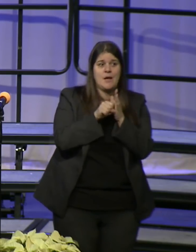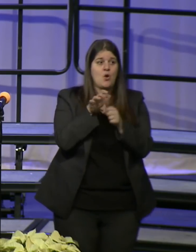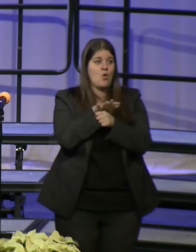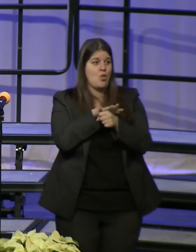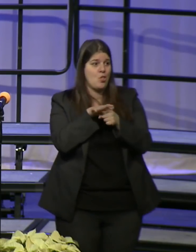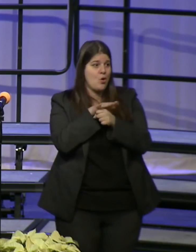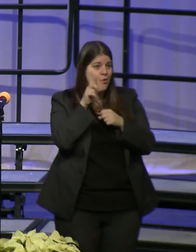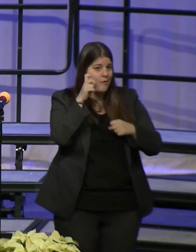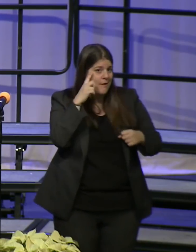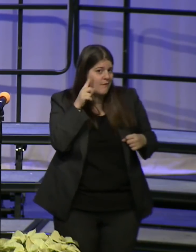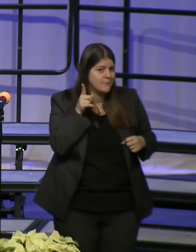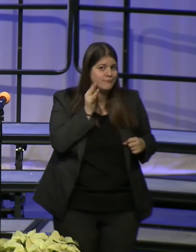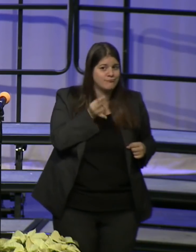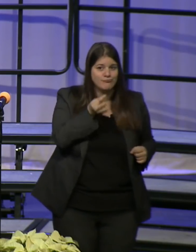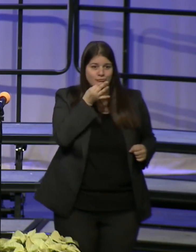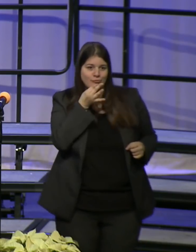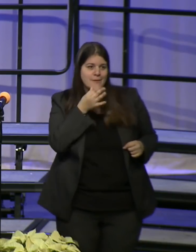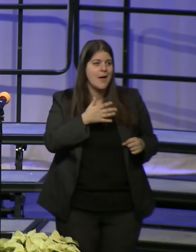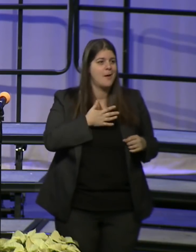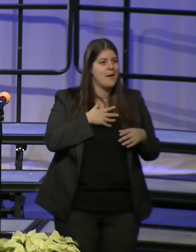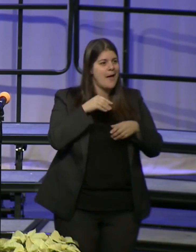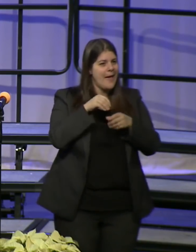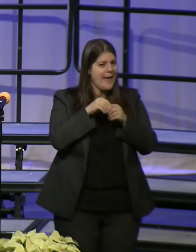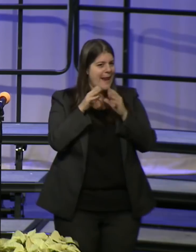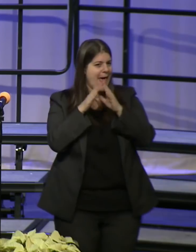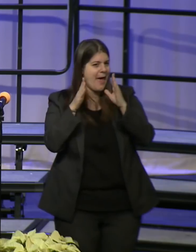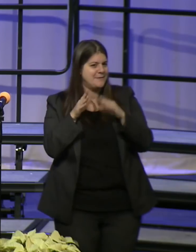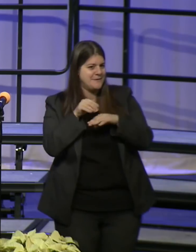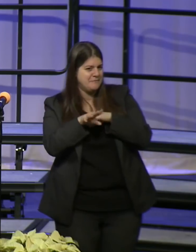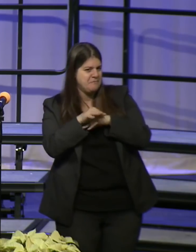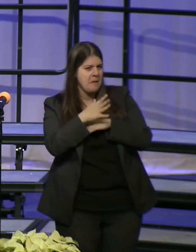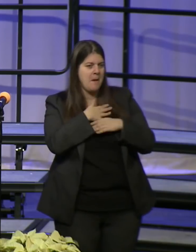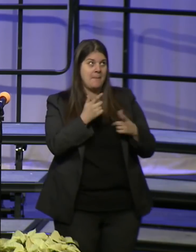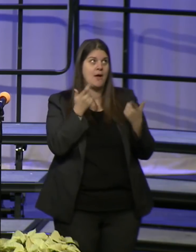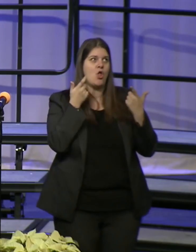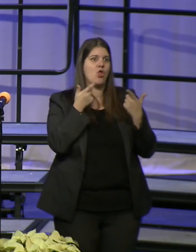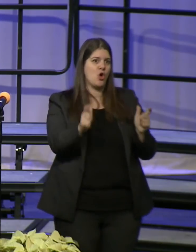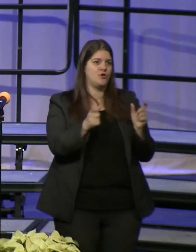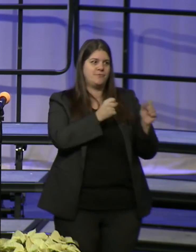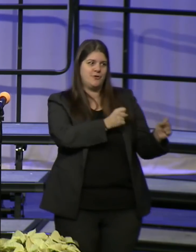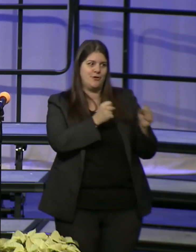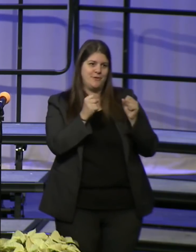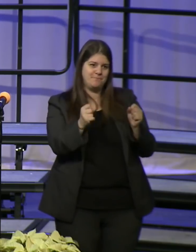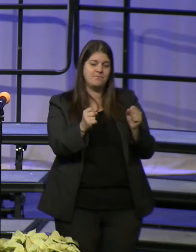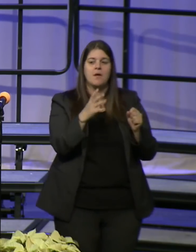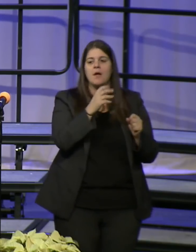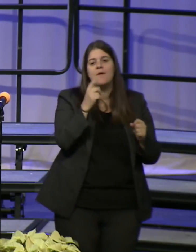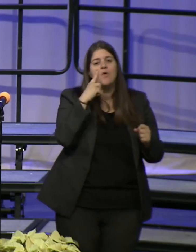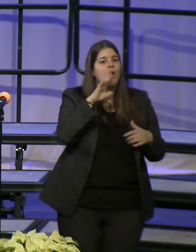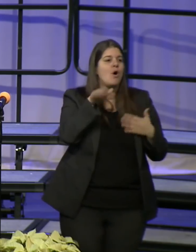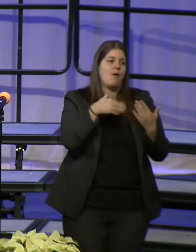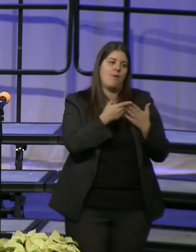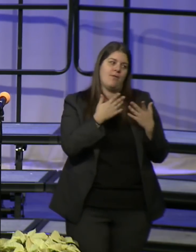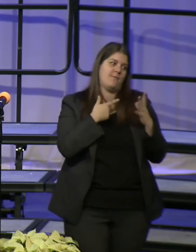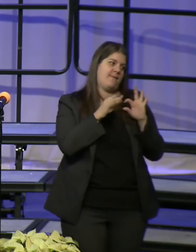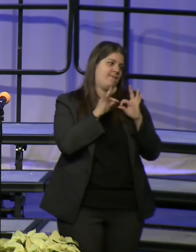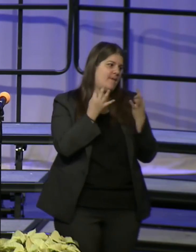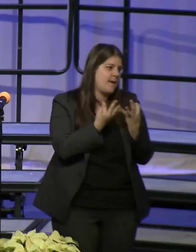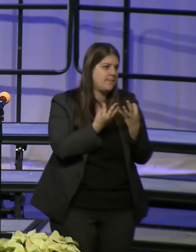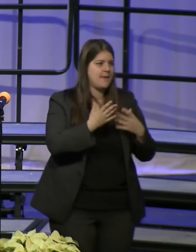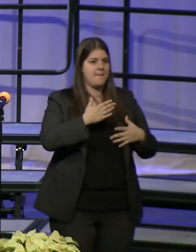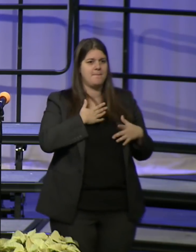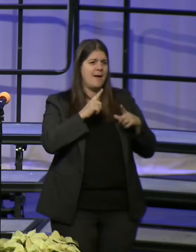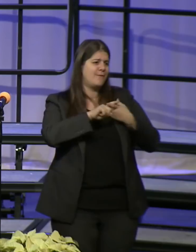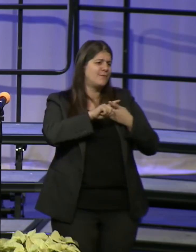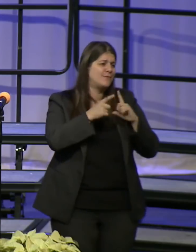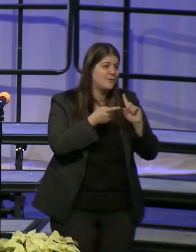as my in-home advisor, as well as my biggest cheerleader. And to all my family and friends in